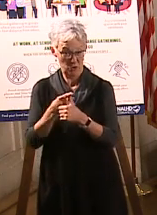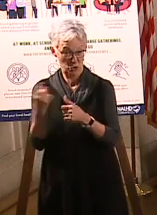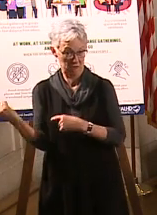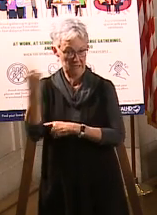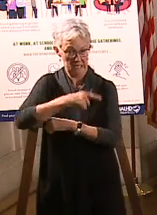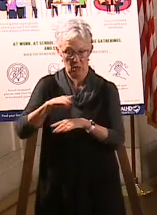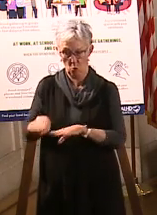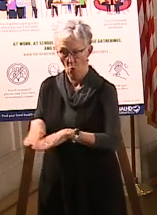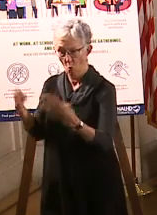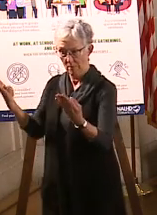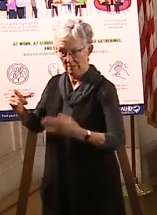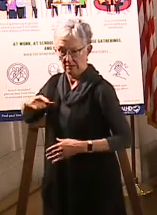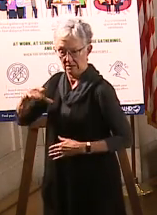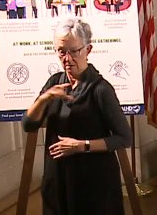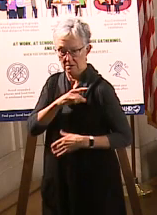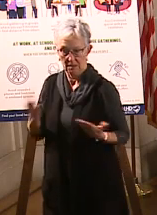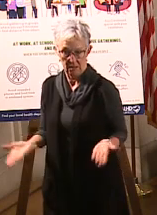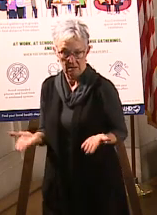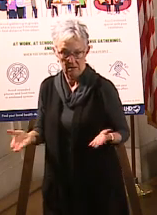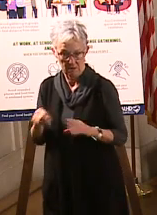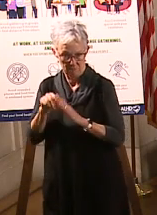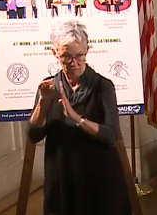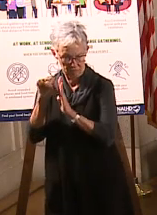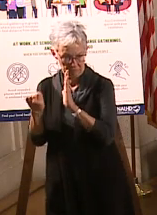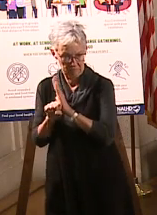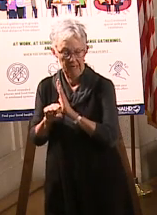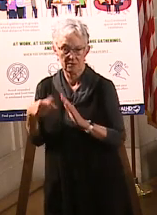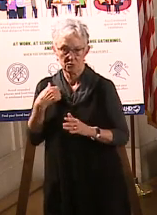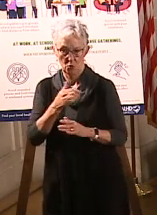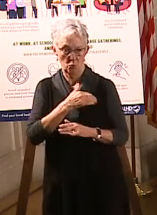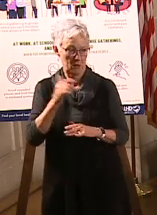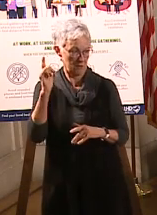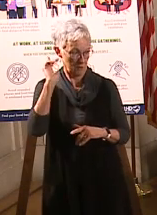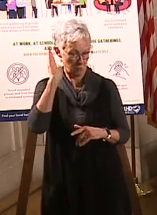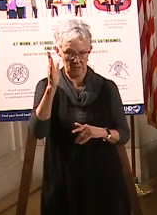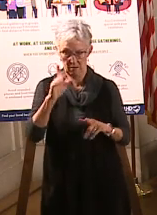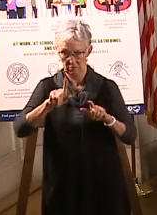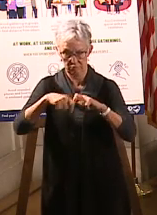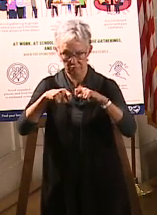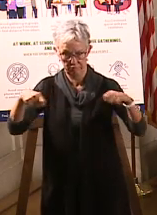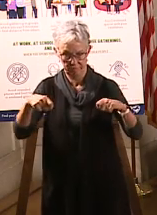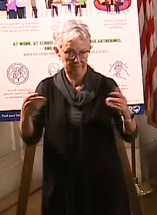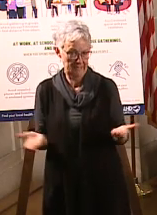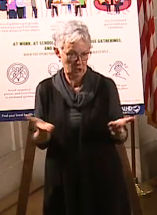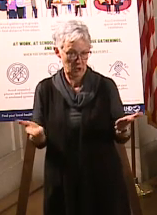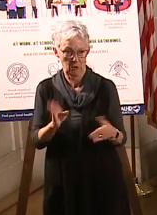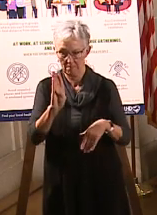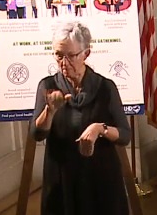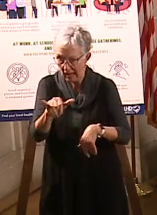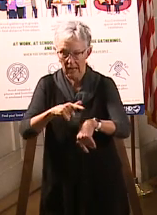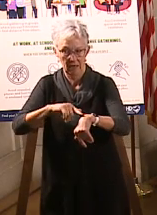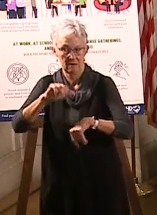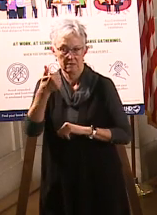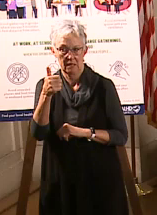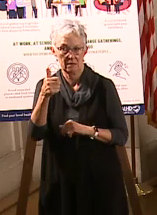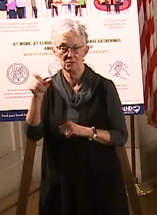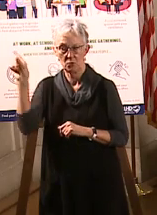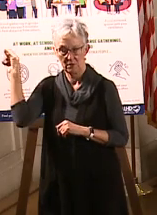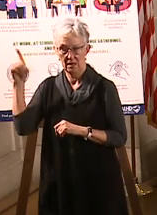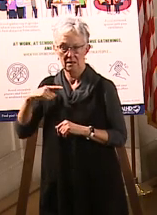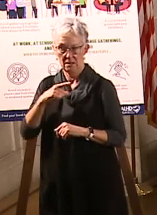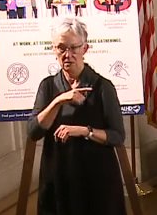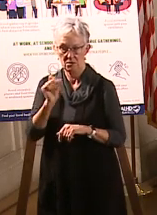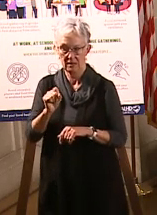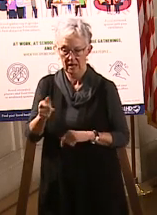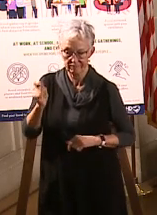to try to wrap this up before 10 o'clock so that the legislature can gavel in and begin their business. We don't want